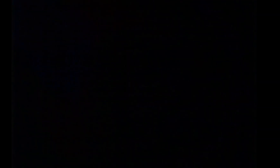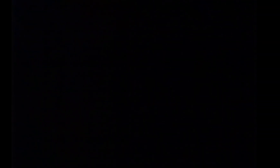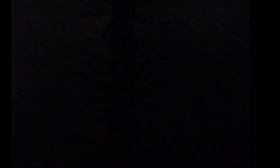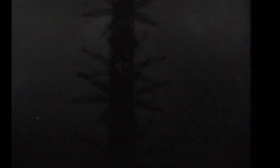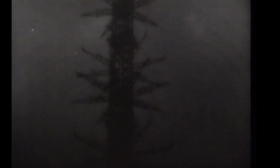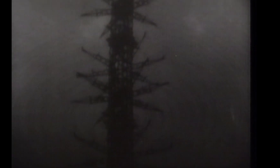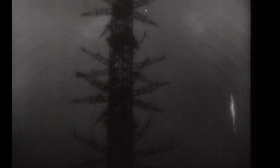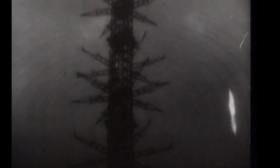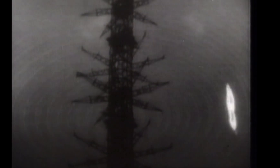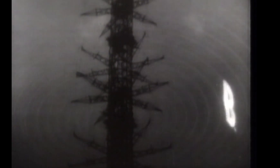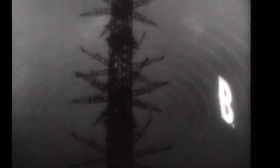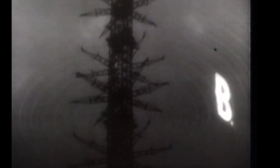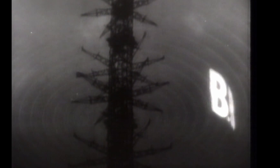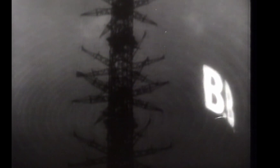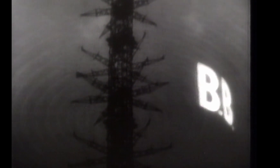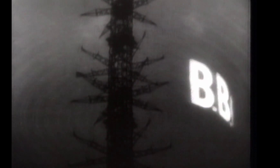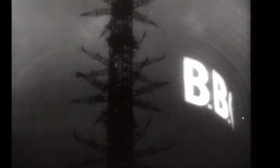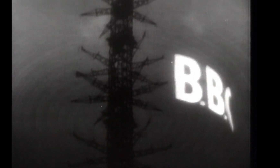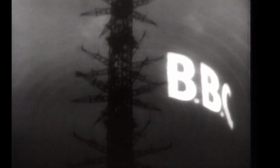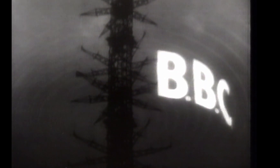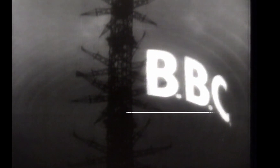and interests of the deaf community in See Here.